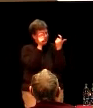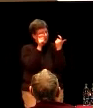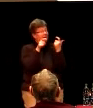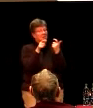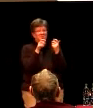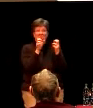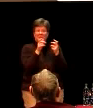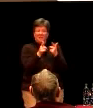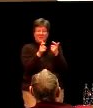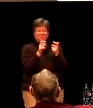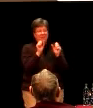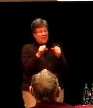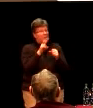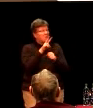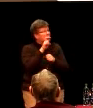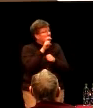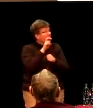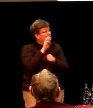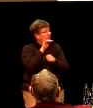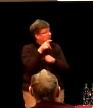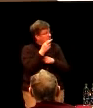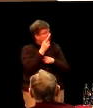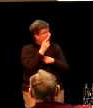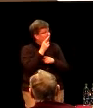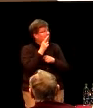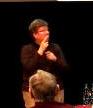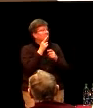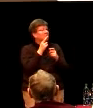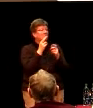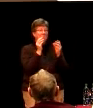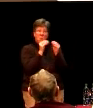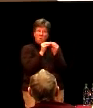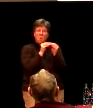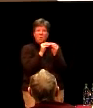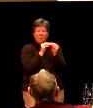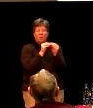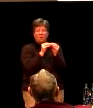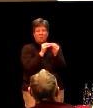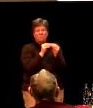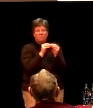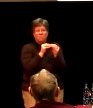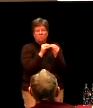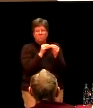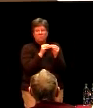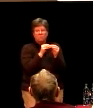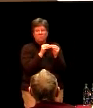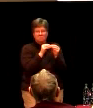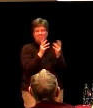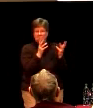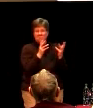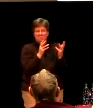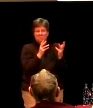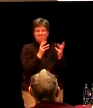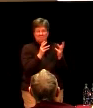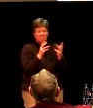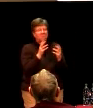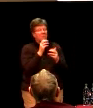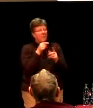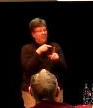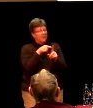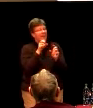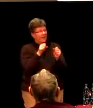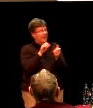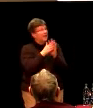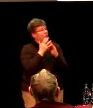speeds can be 200 miles an hour or more, and just routinely, and they can